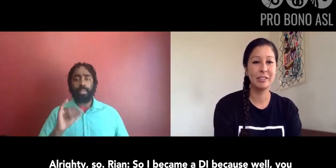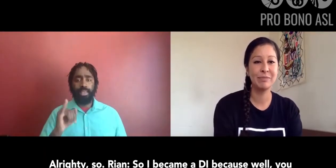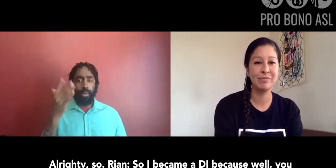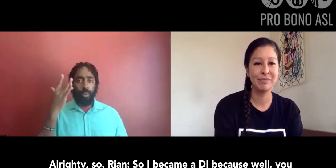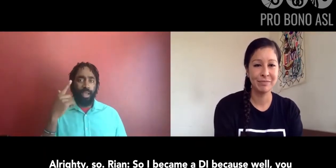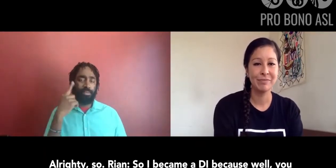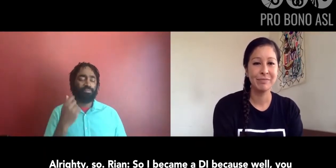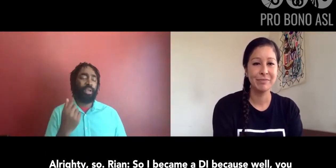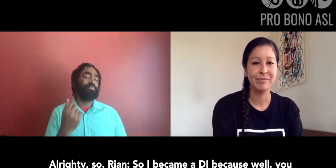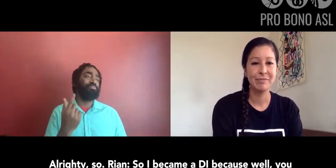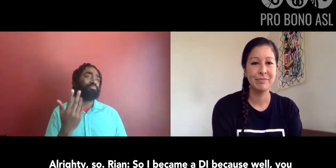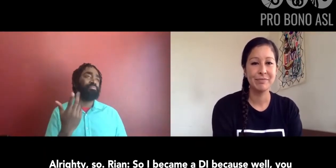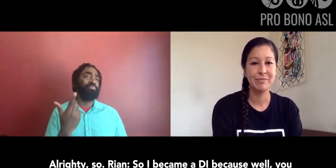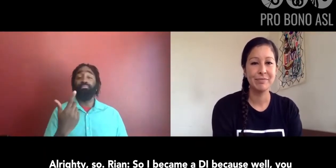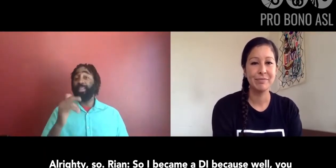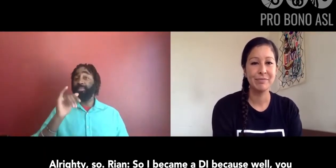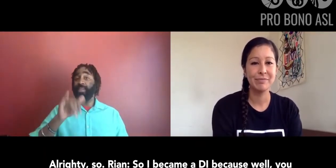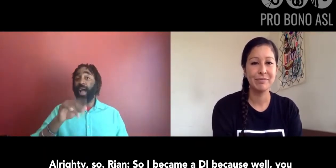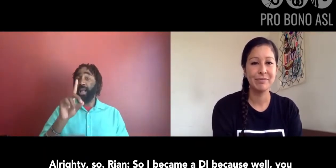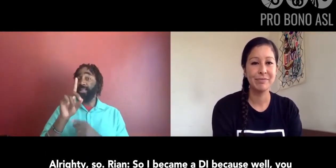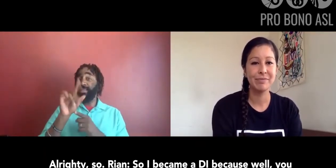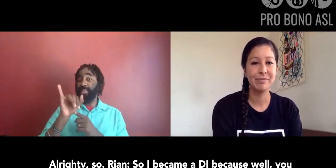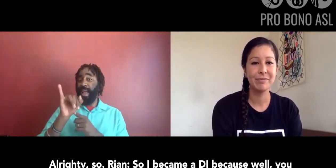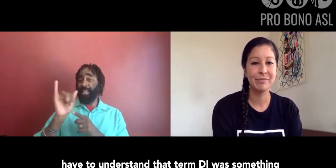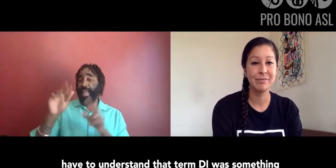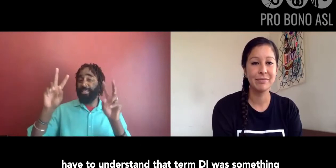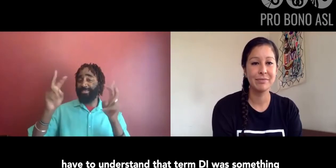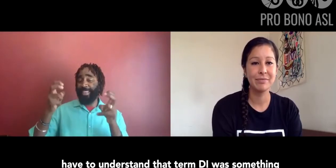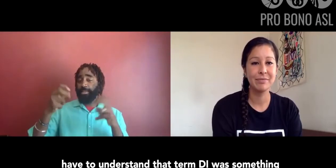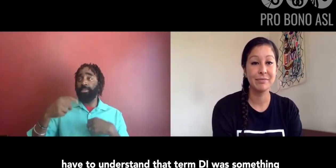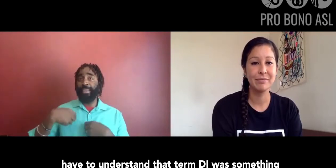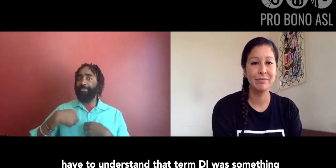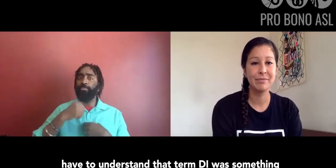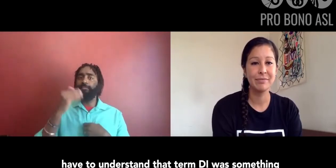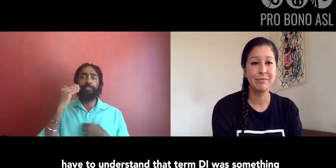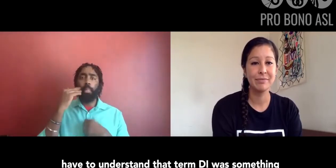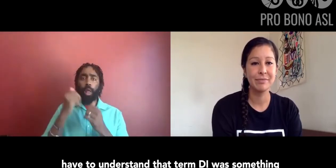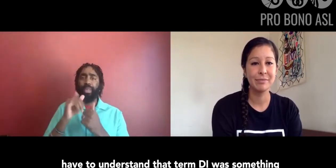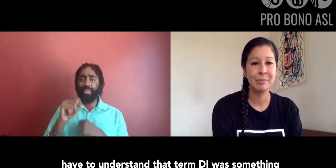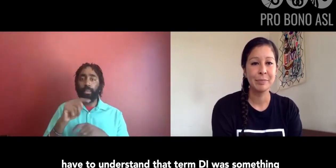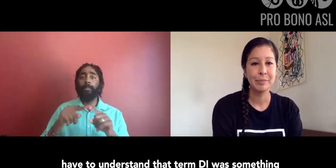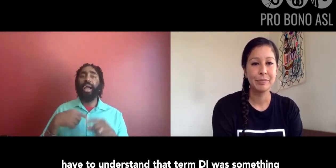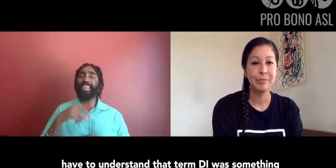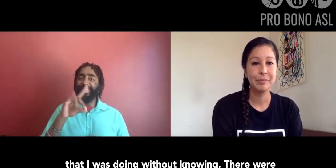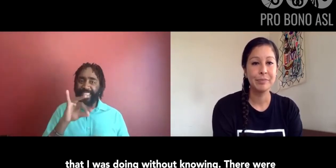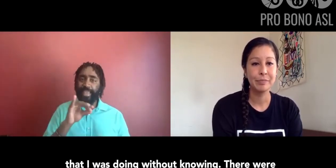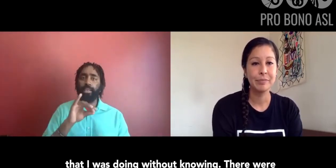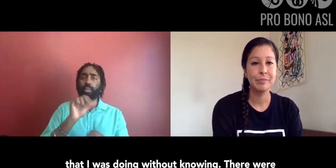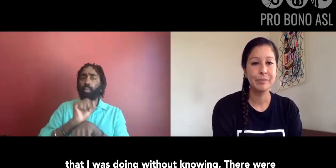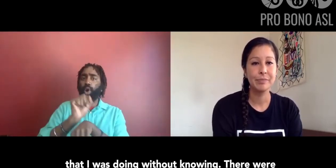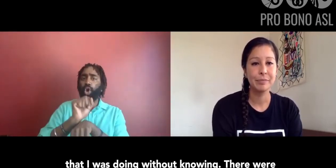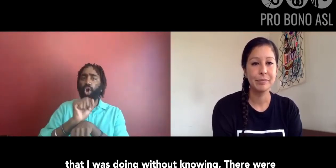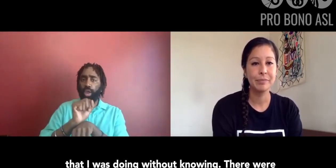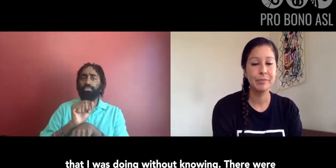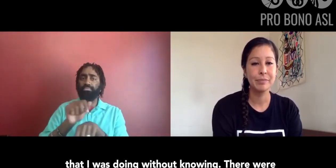So I became a DI because, well, you have to understand that term DI was something that I was doing